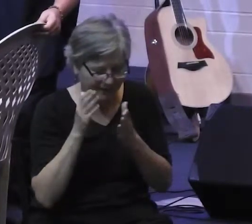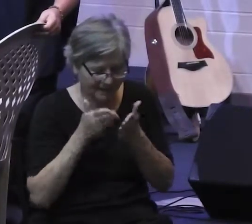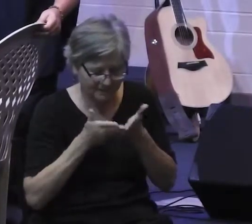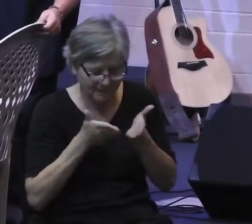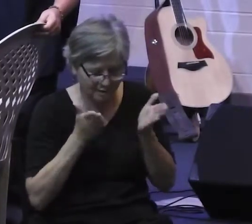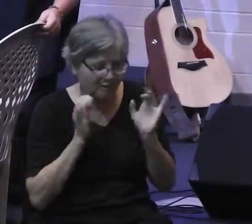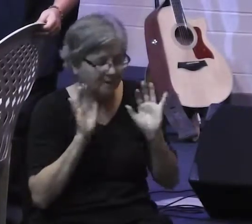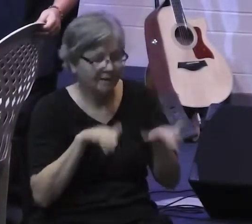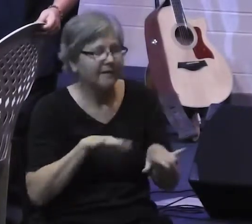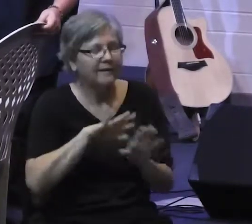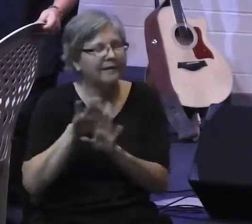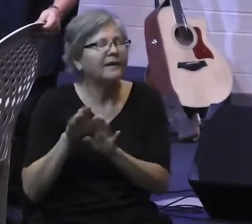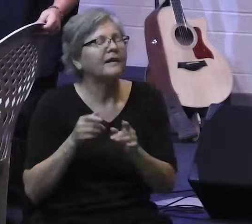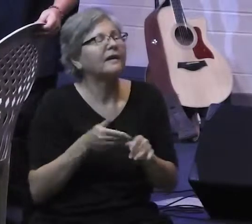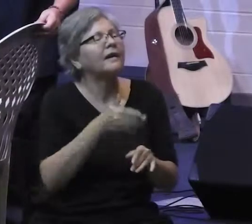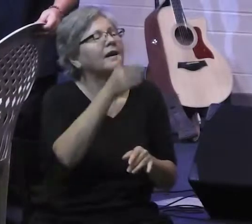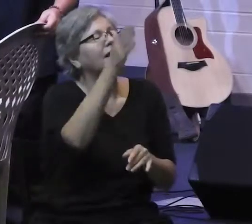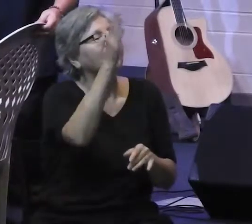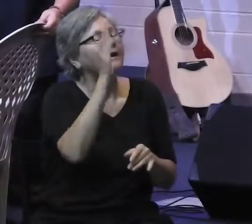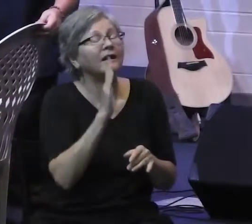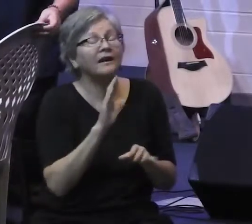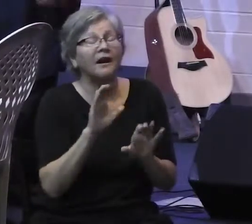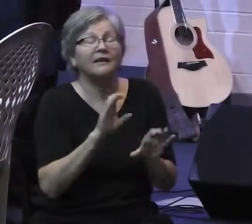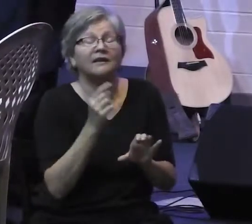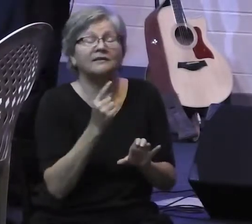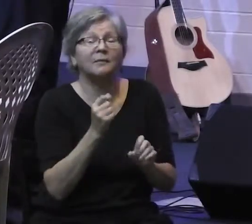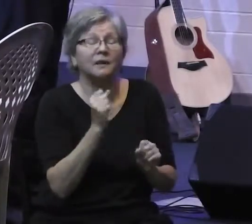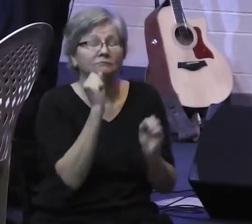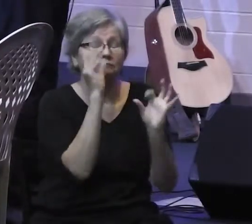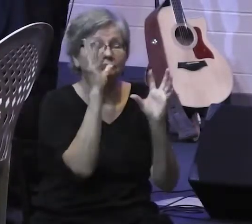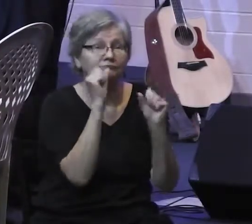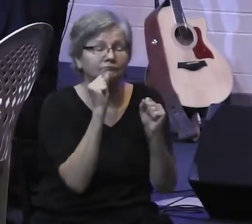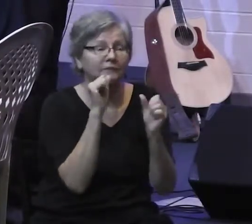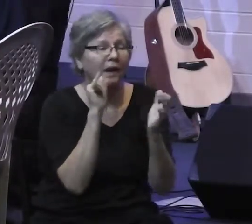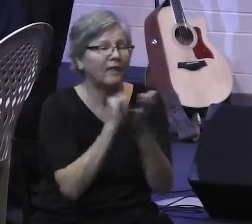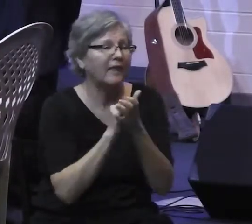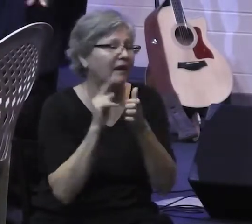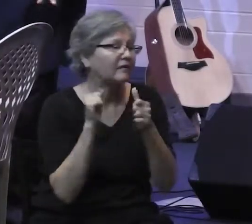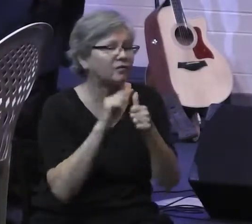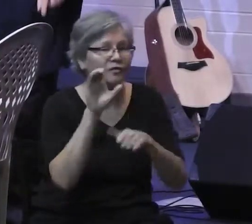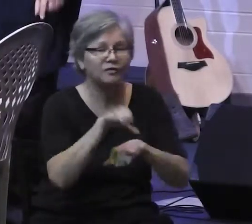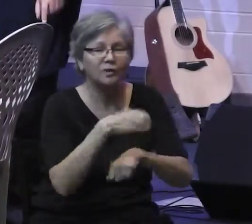God does something extraordinary on the first Noel.